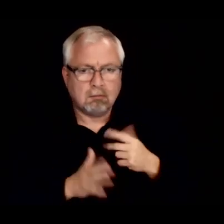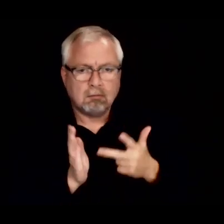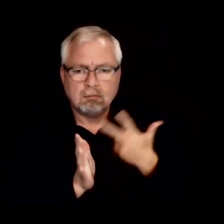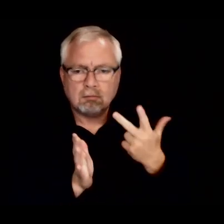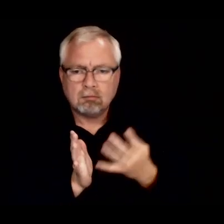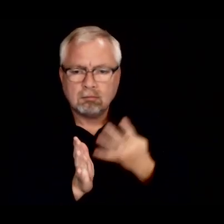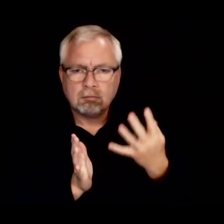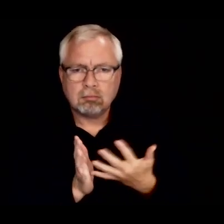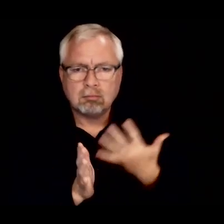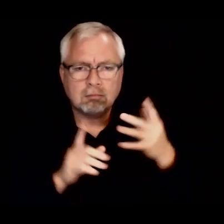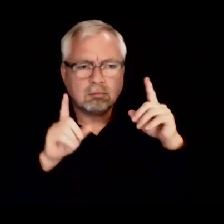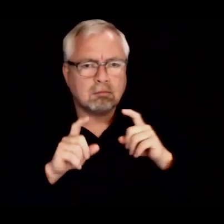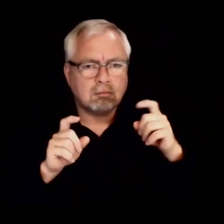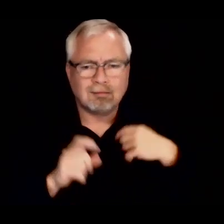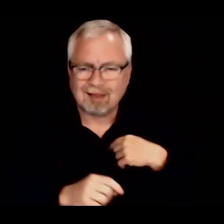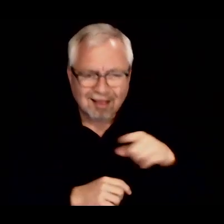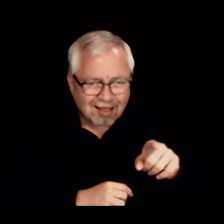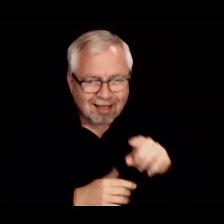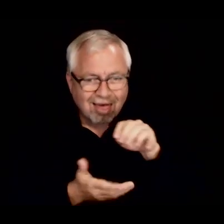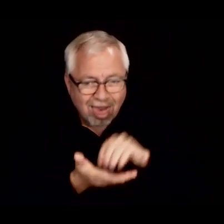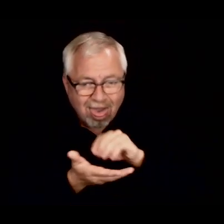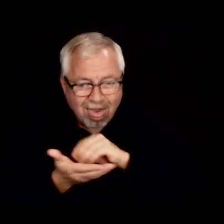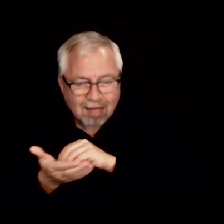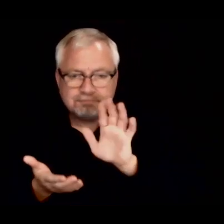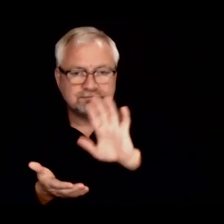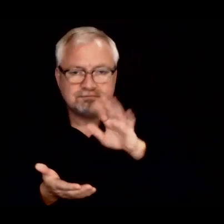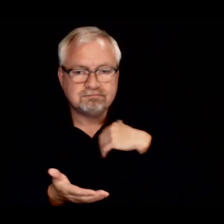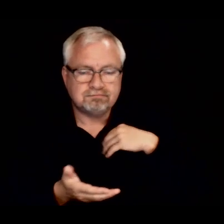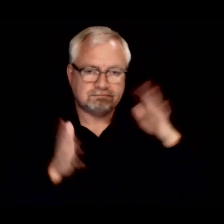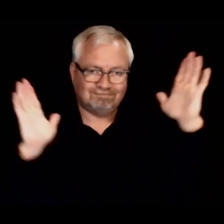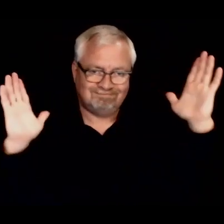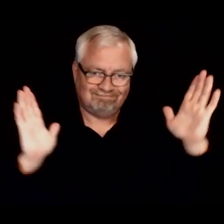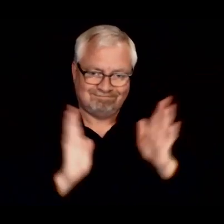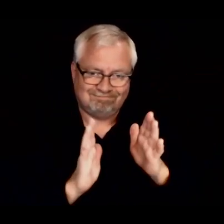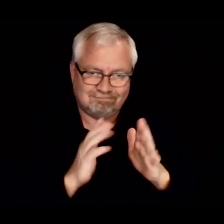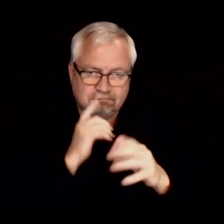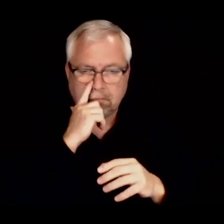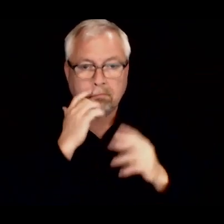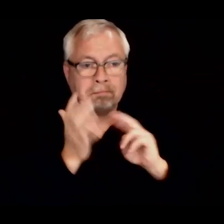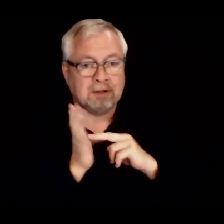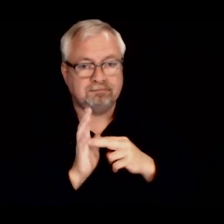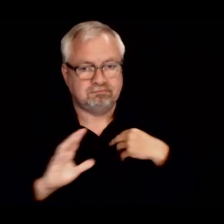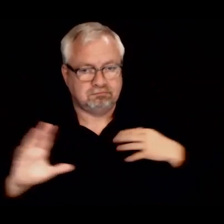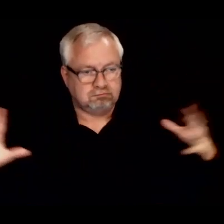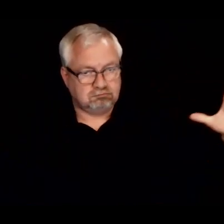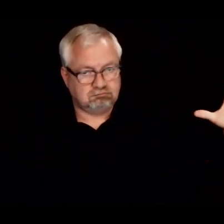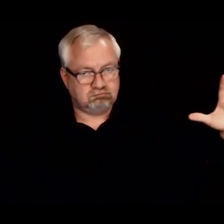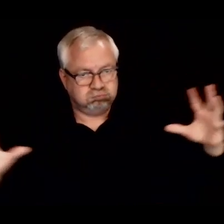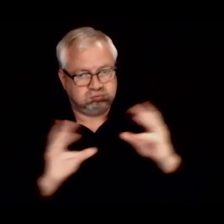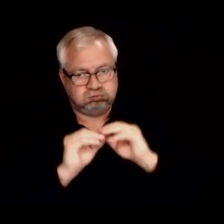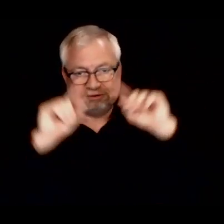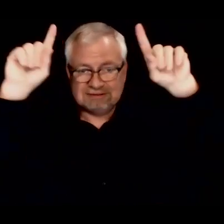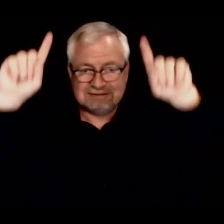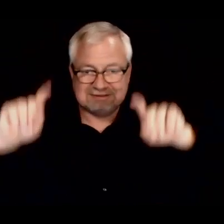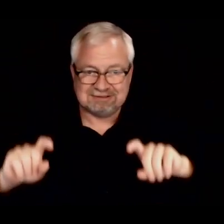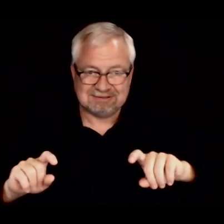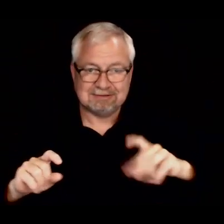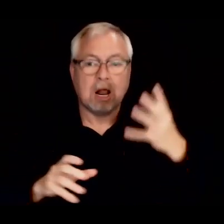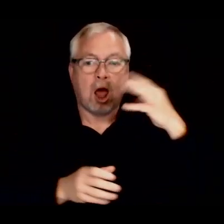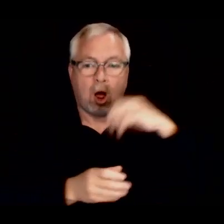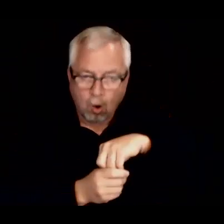site. We are now showing how many total tests have been done, so this includes those instances where a person